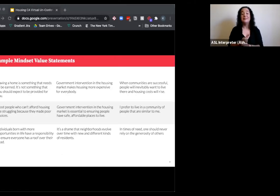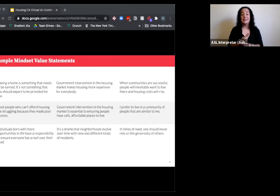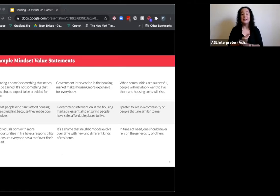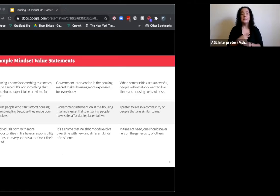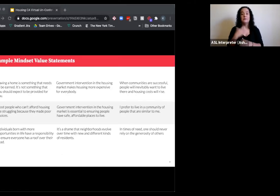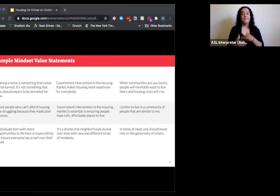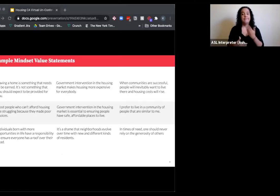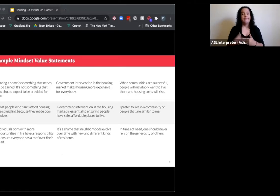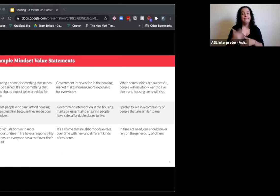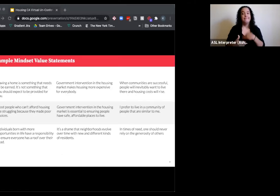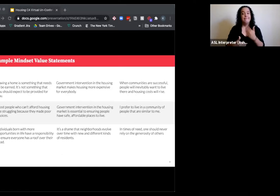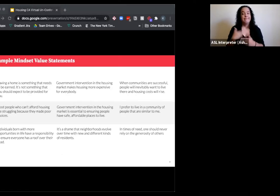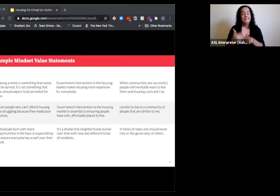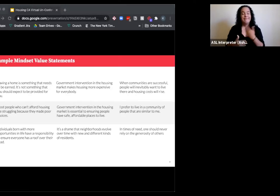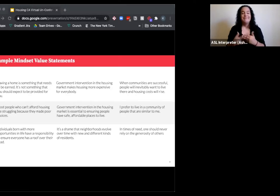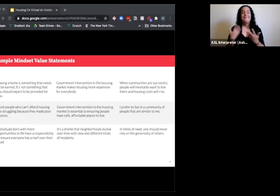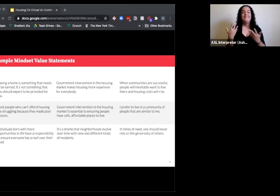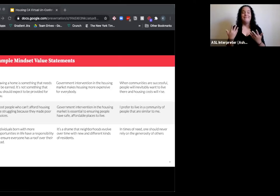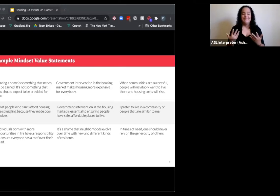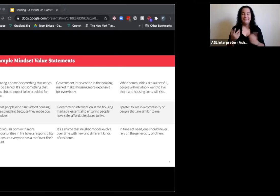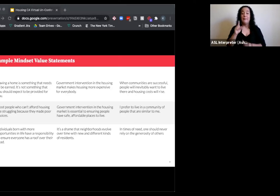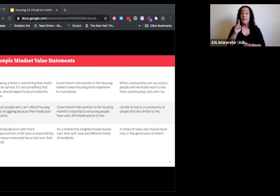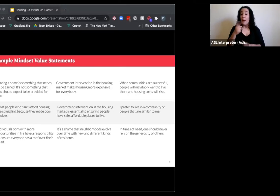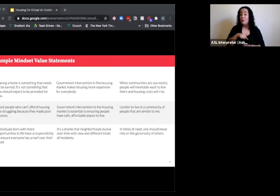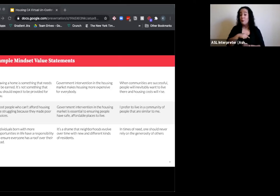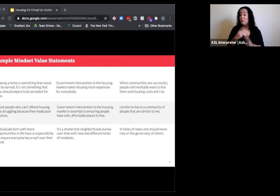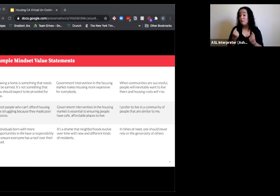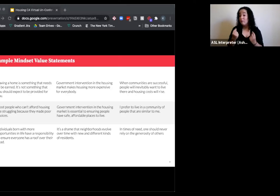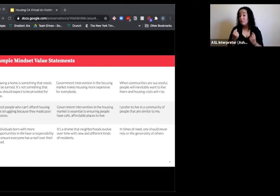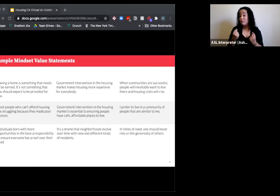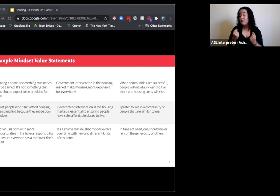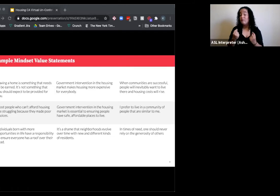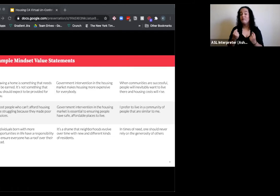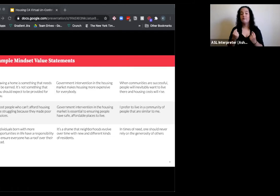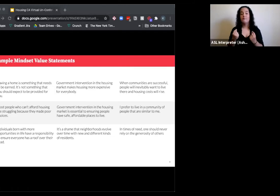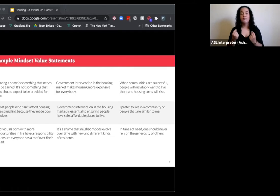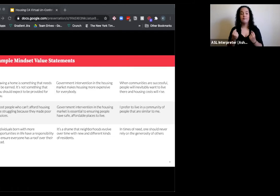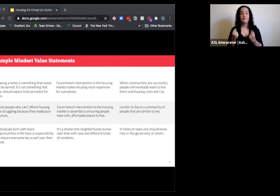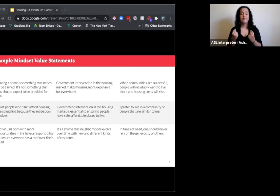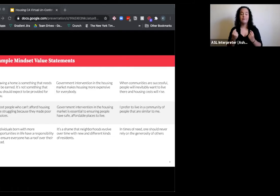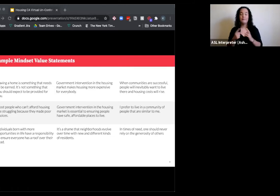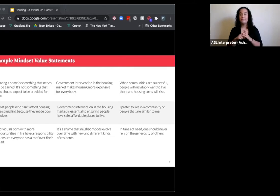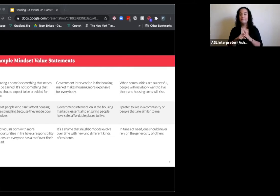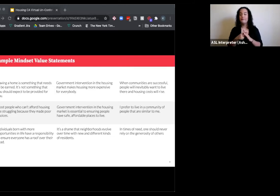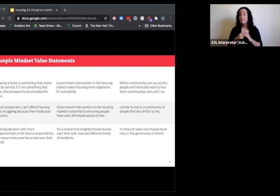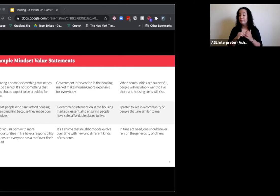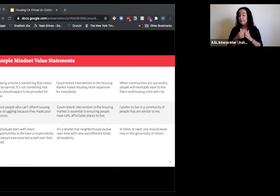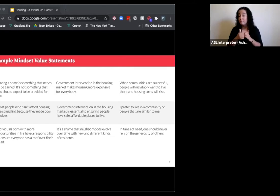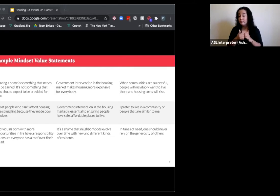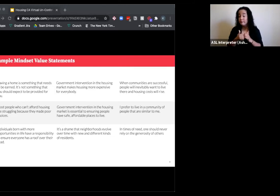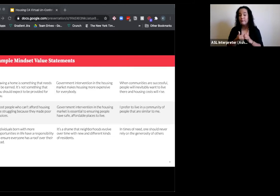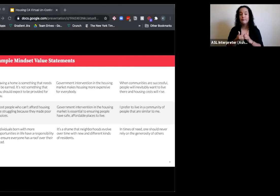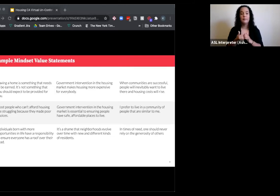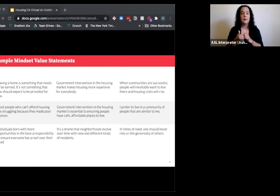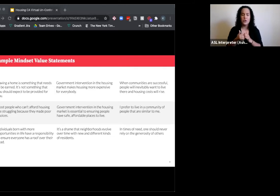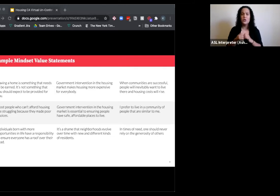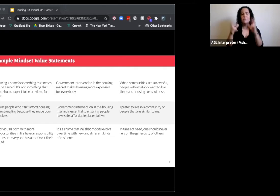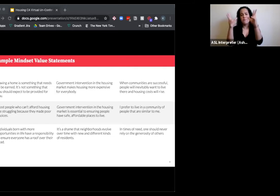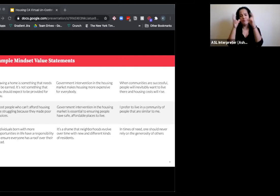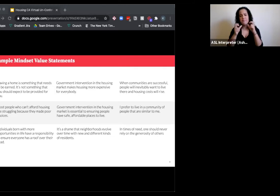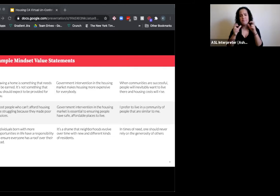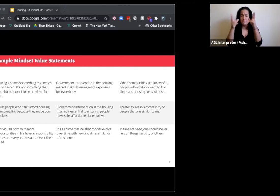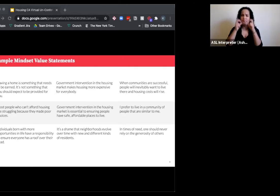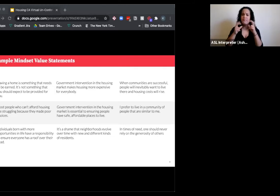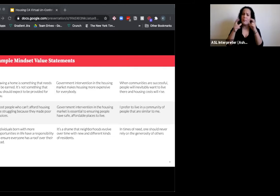process, but what we ended up doing was started with a lot of qualitative listening, a lot of desk